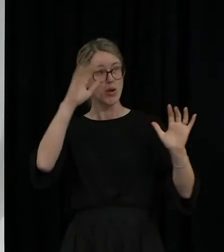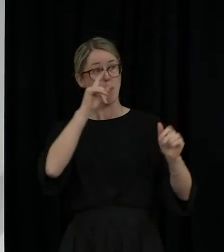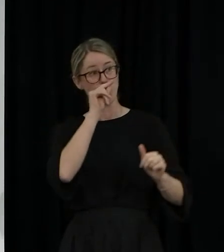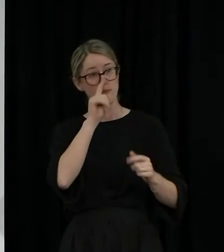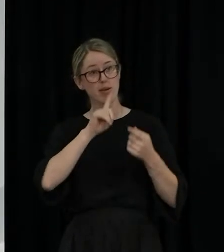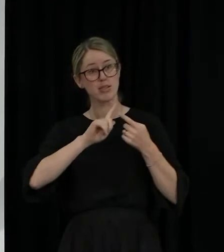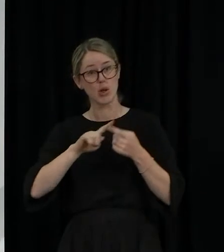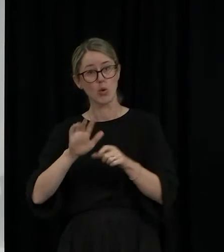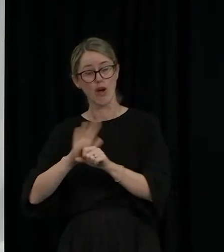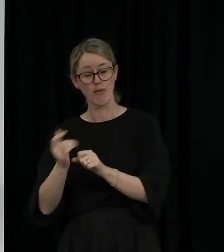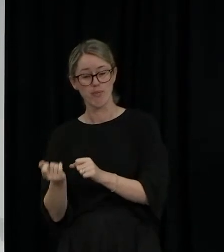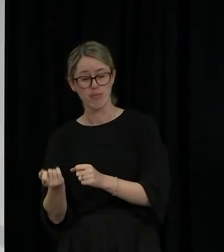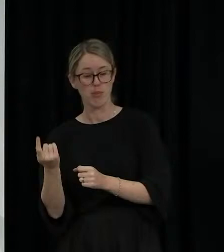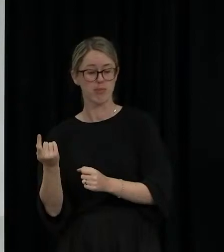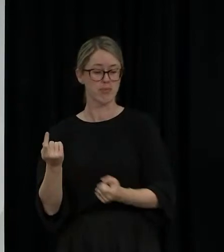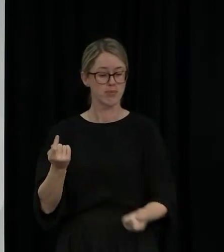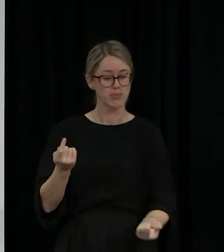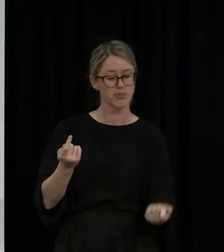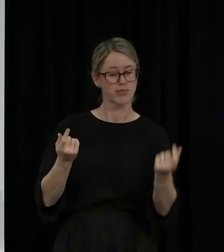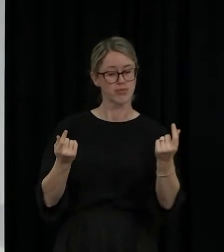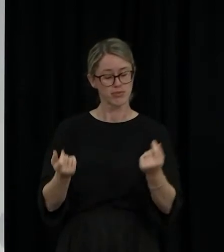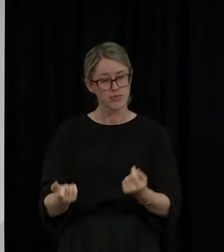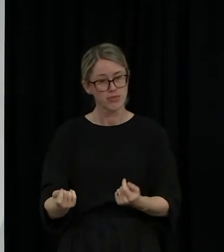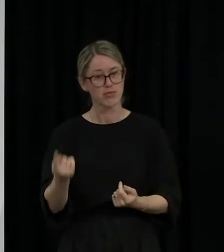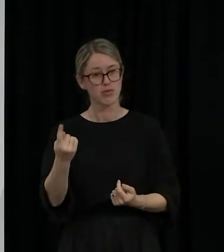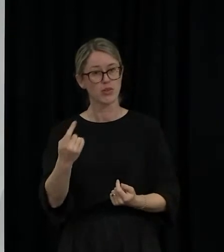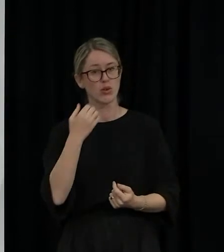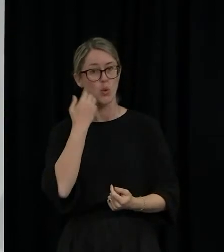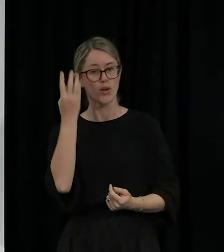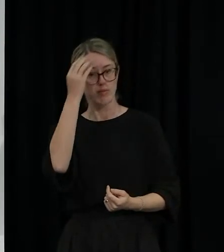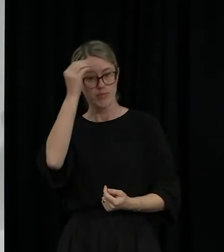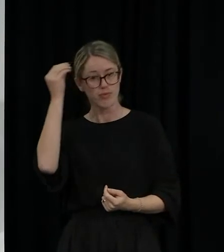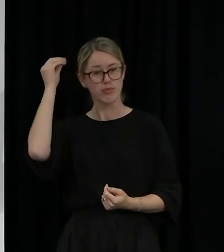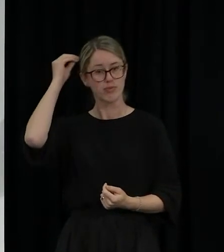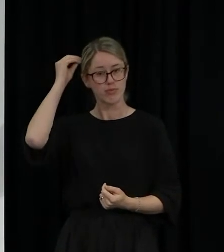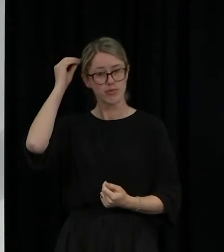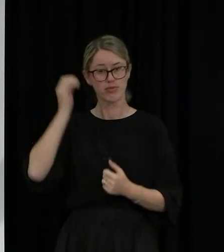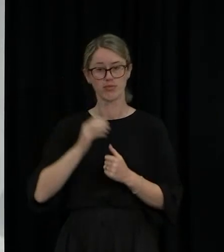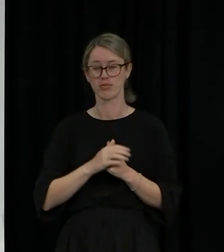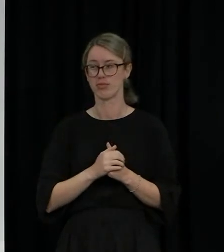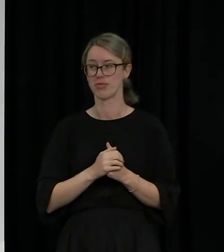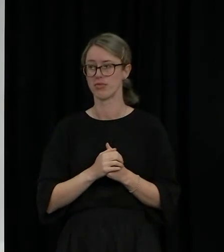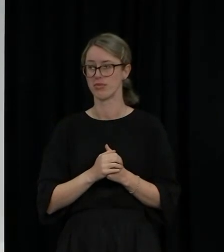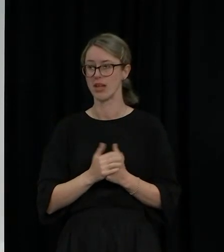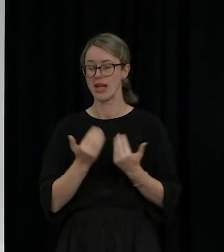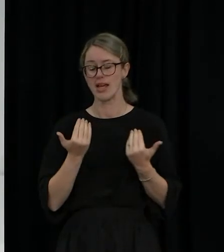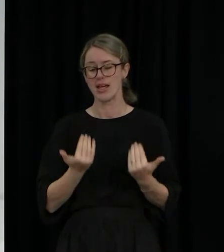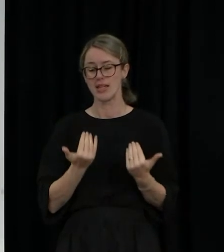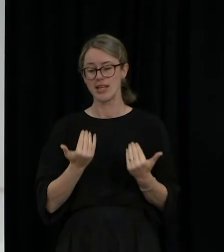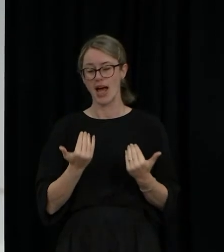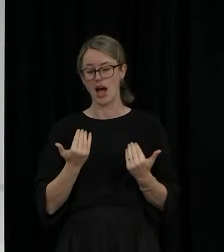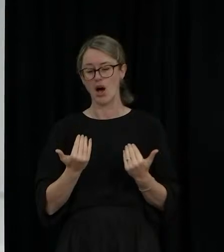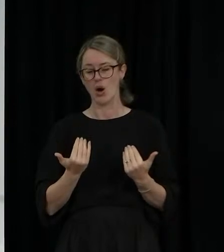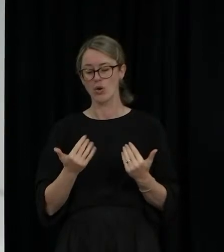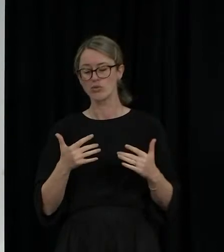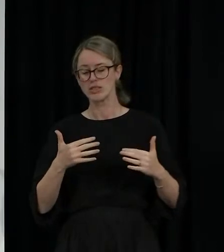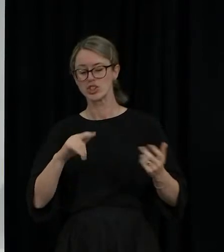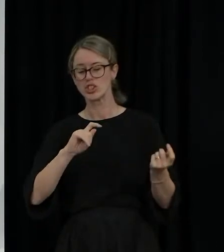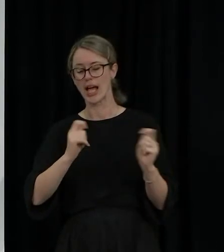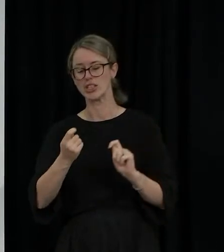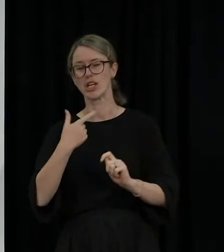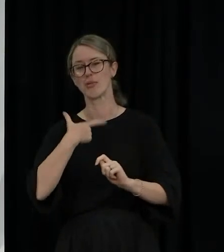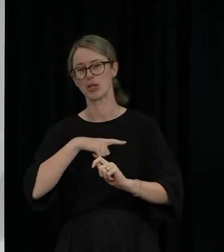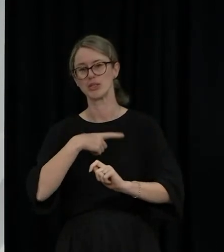there might be cases. So, we've always had that in our mind. What we are saying is we now move to a different place because